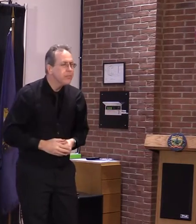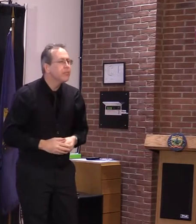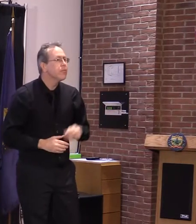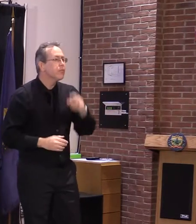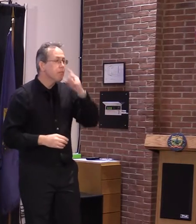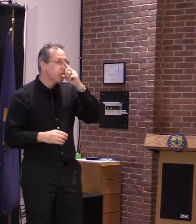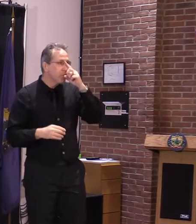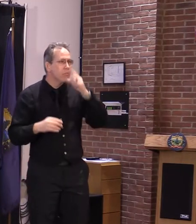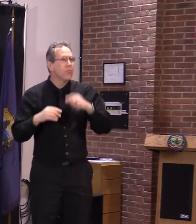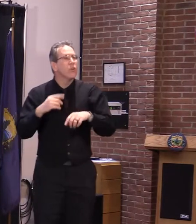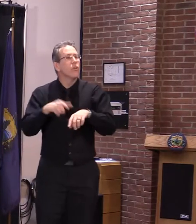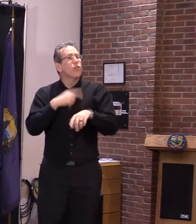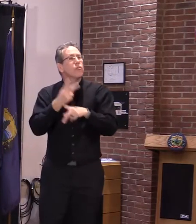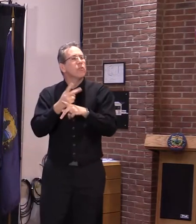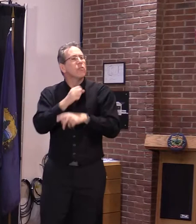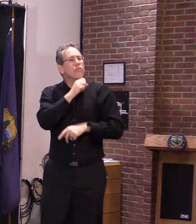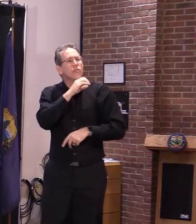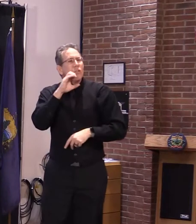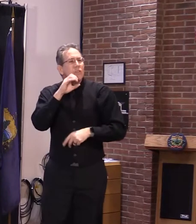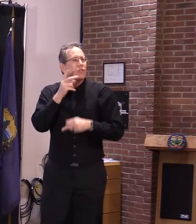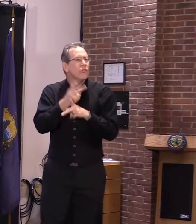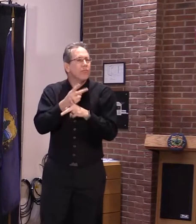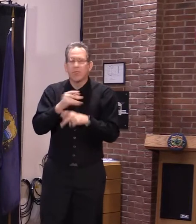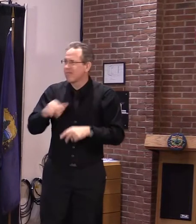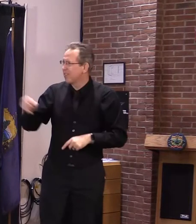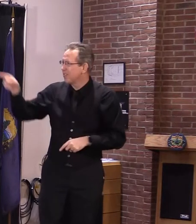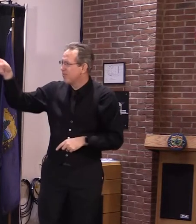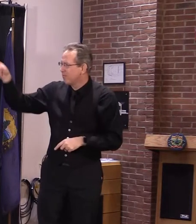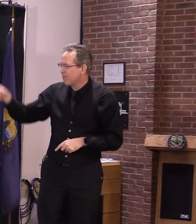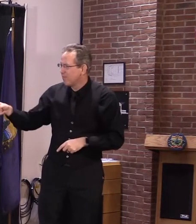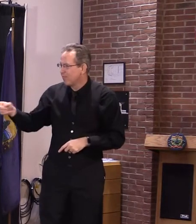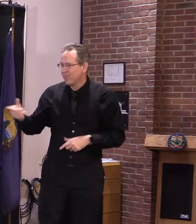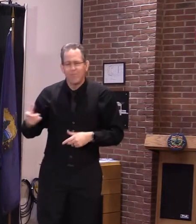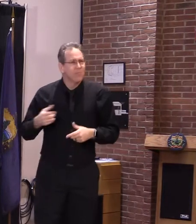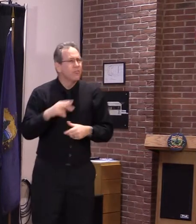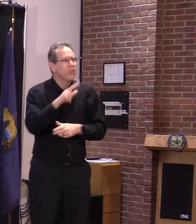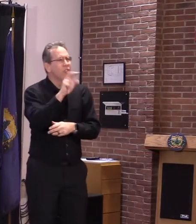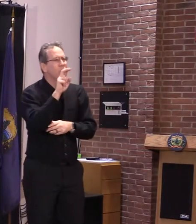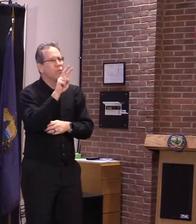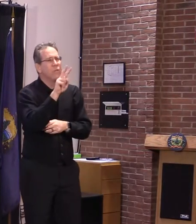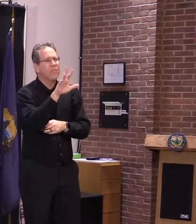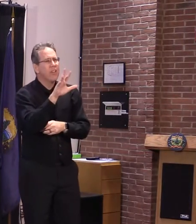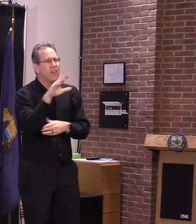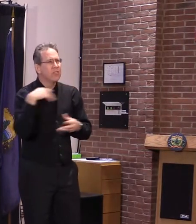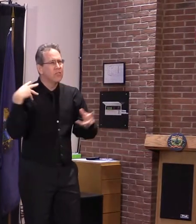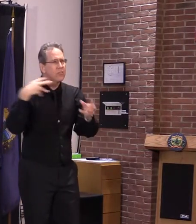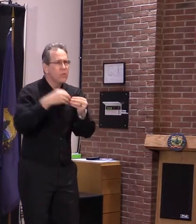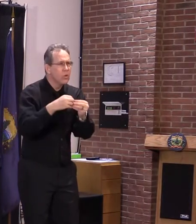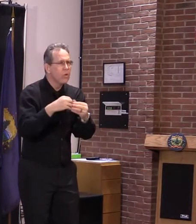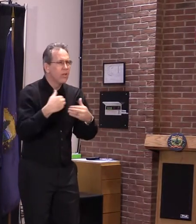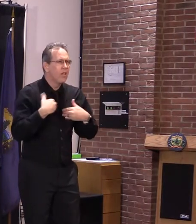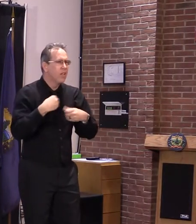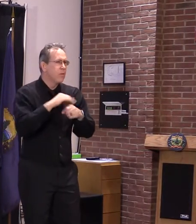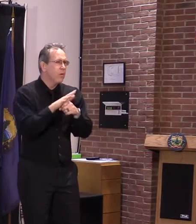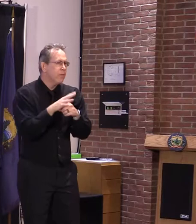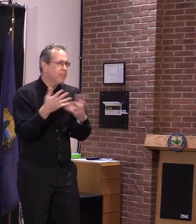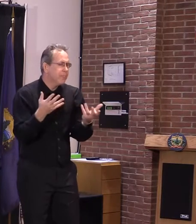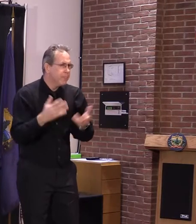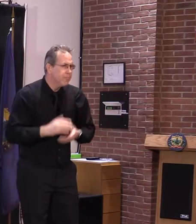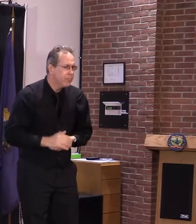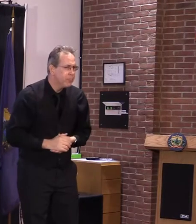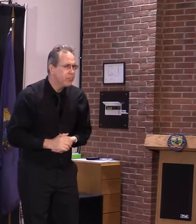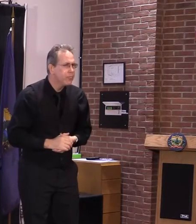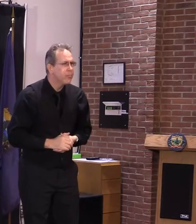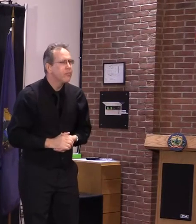are 25 active outbreaks in long-term care facilities. The chart that we show here is showing the facilities that